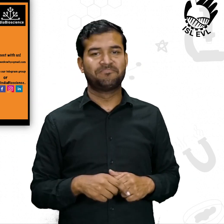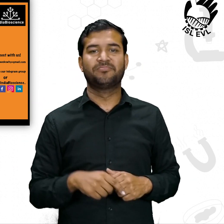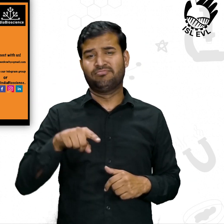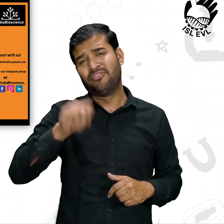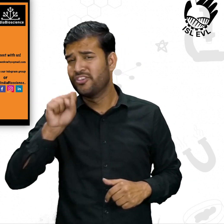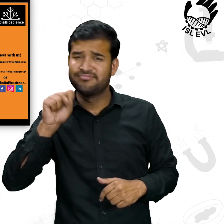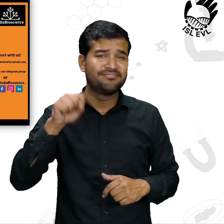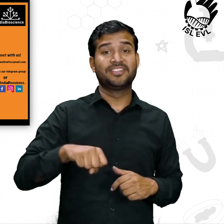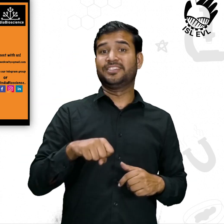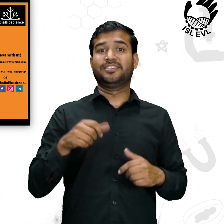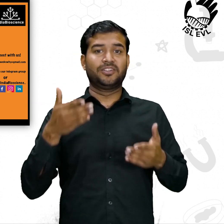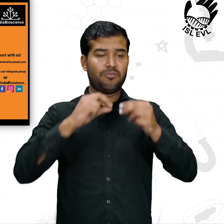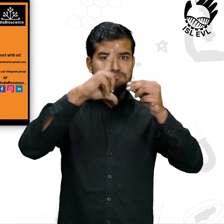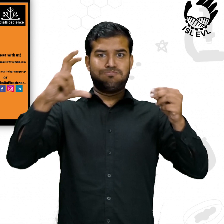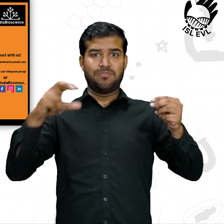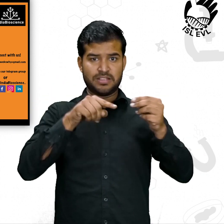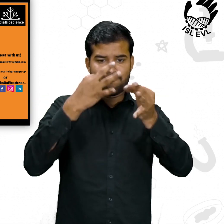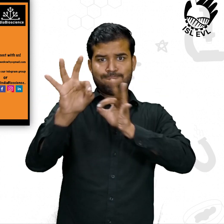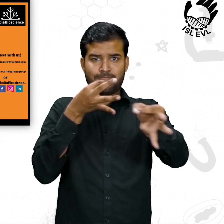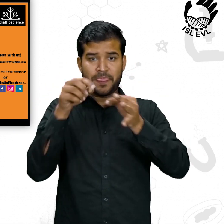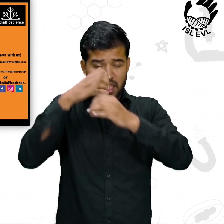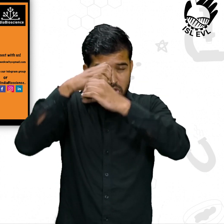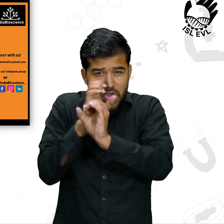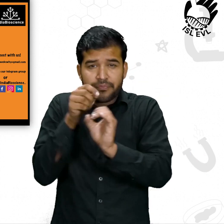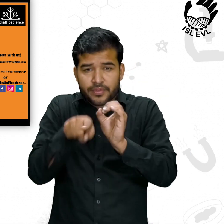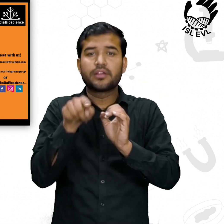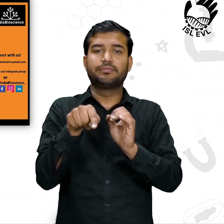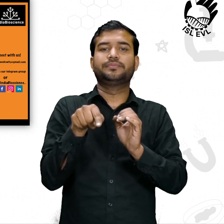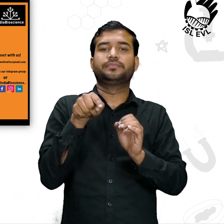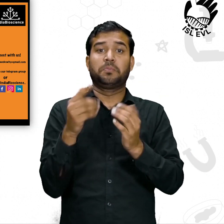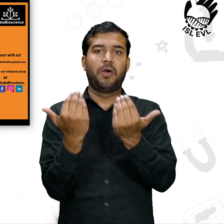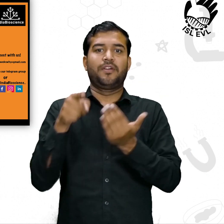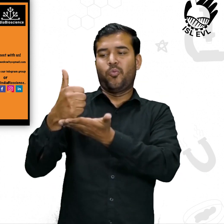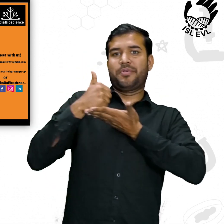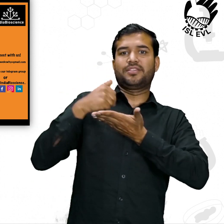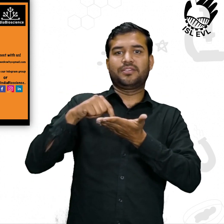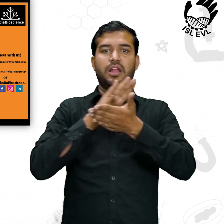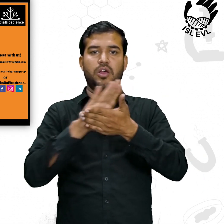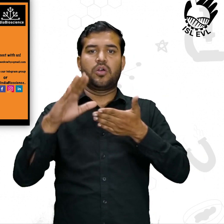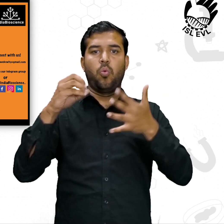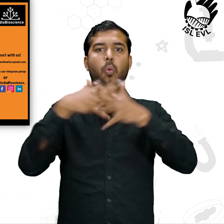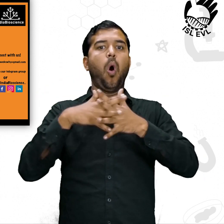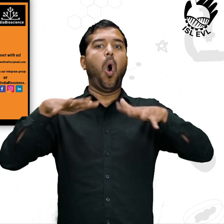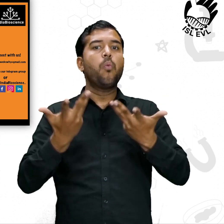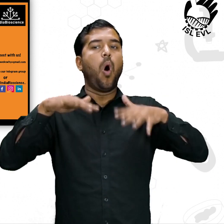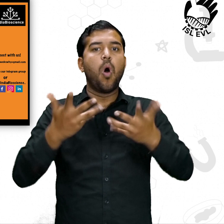biology and everything we can understand that how things work, but the why of everything is evolution, that why something is like that. And I found